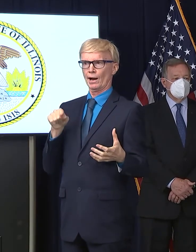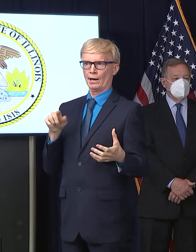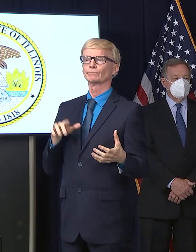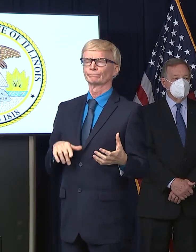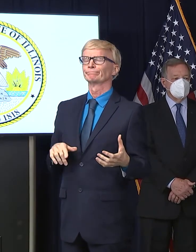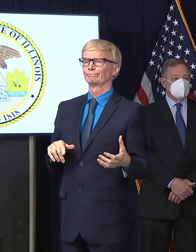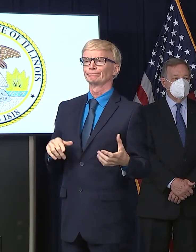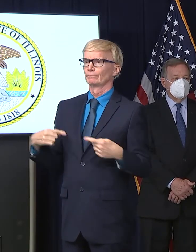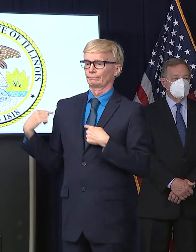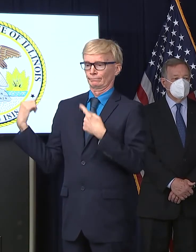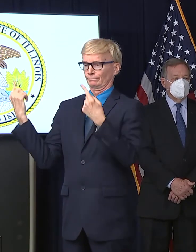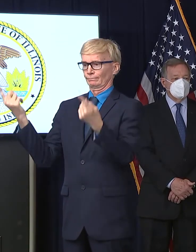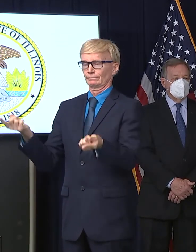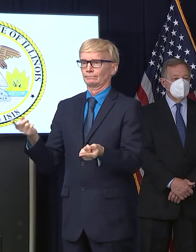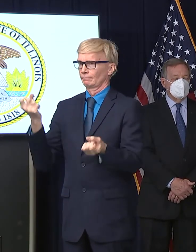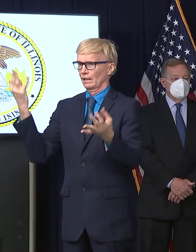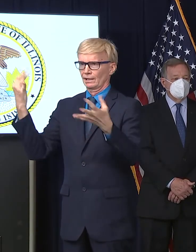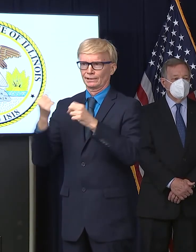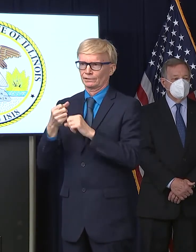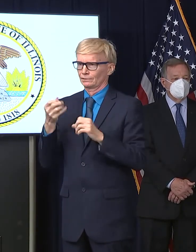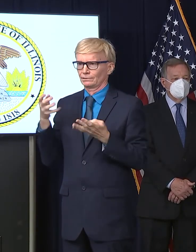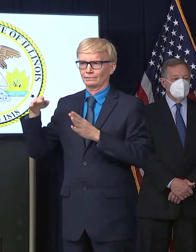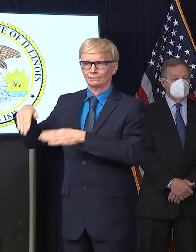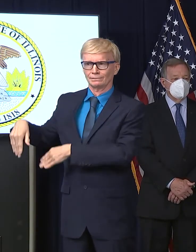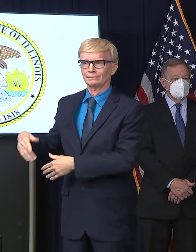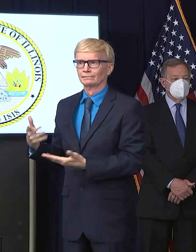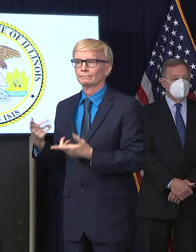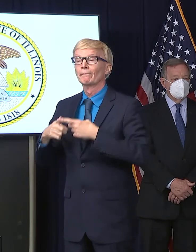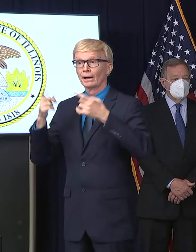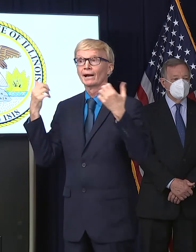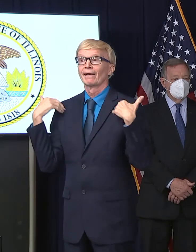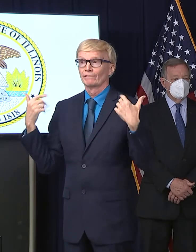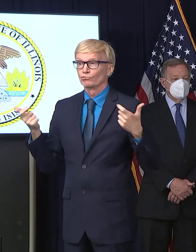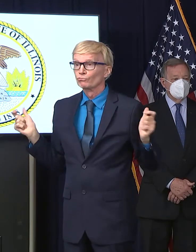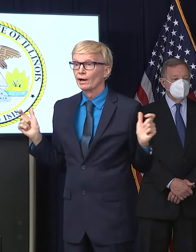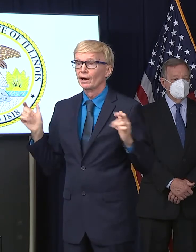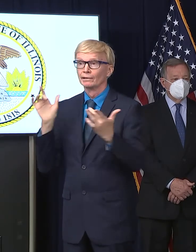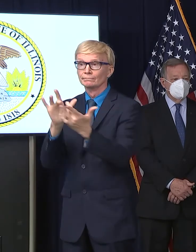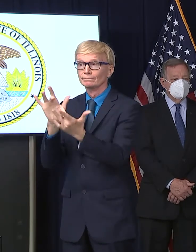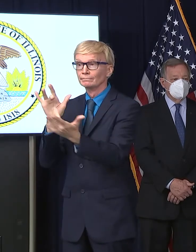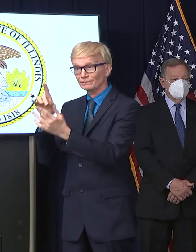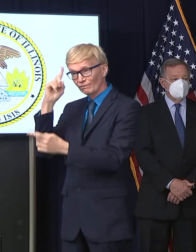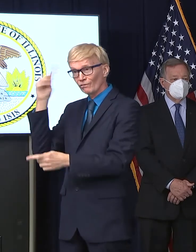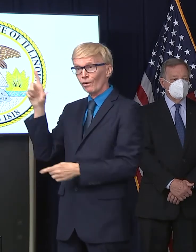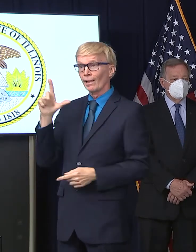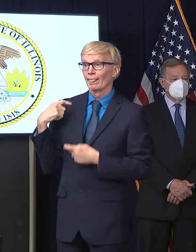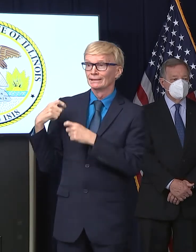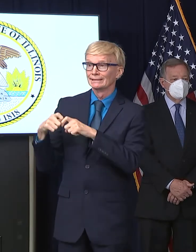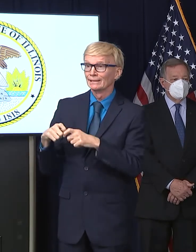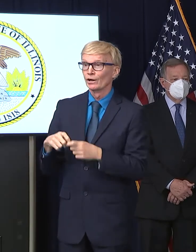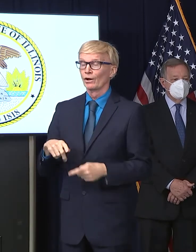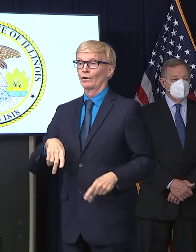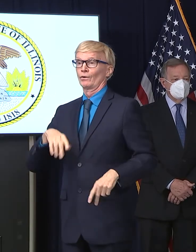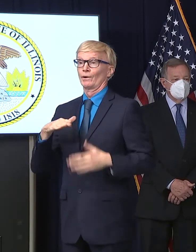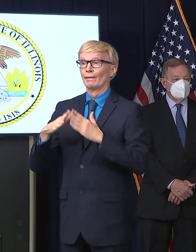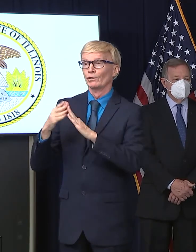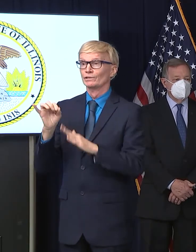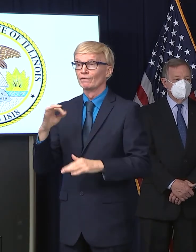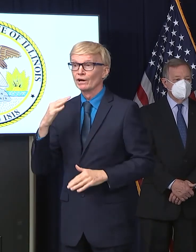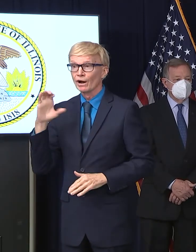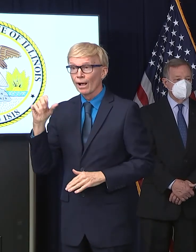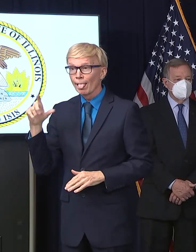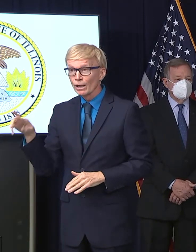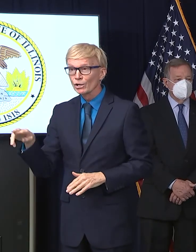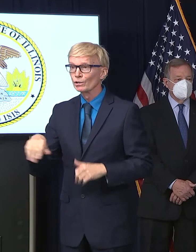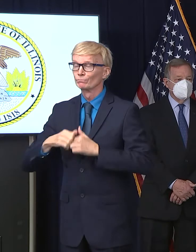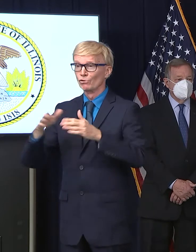that hasn't been done for a number of years. We have great opportunity to do Latino outreach to communities of color broadly.